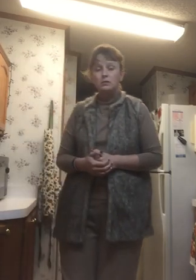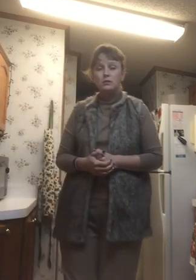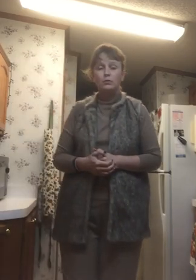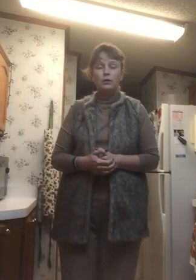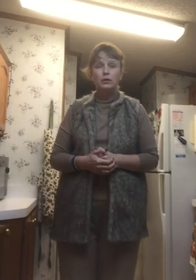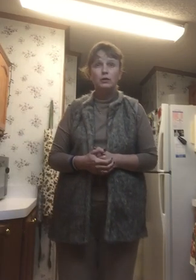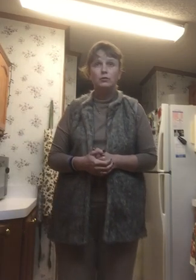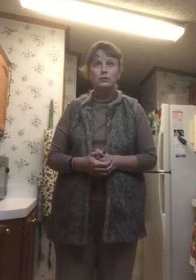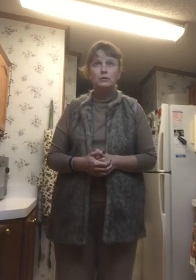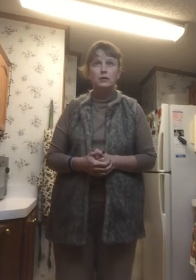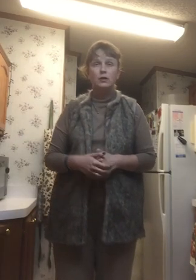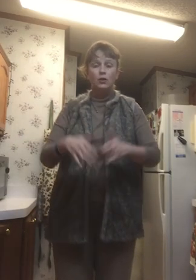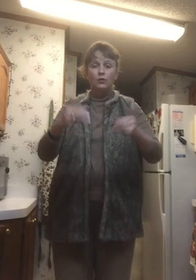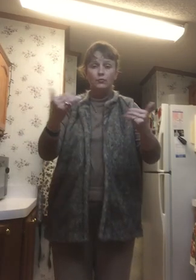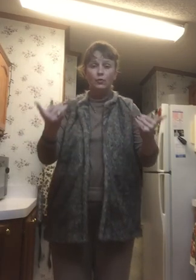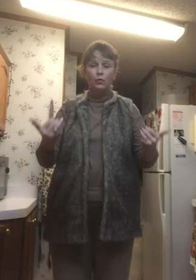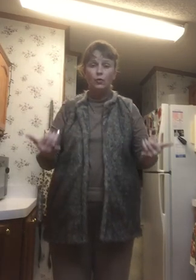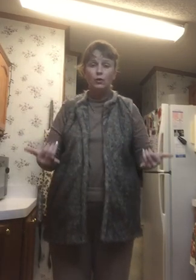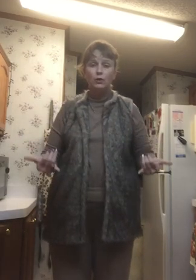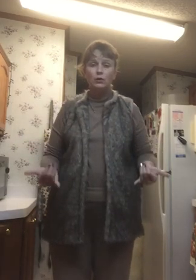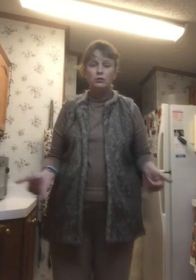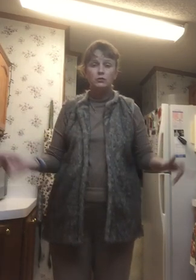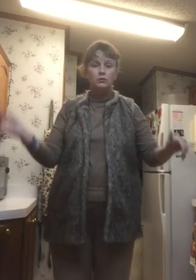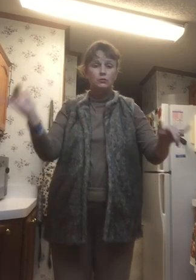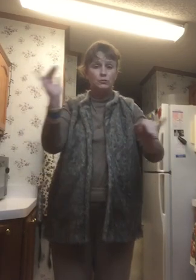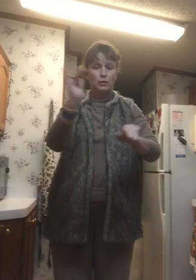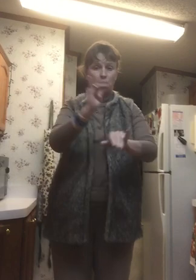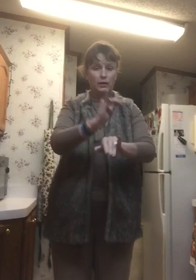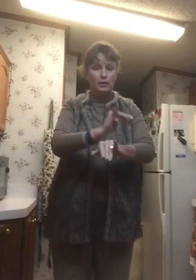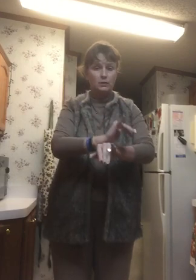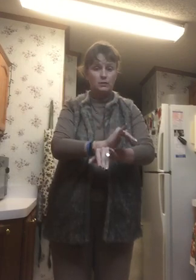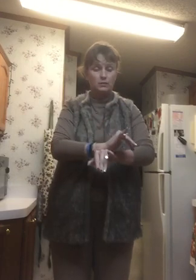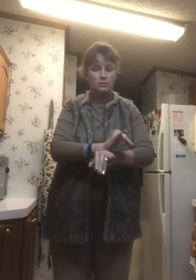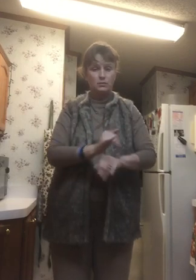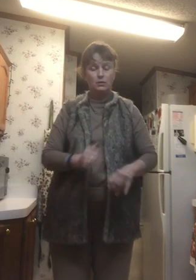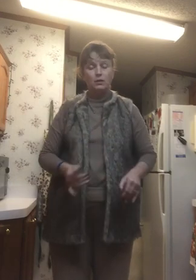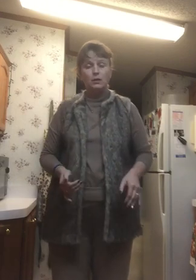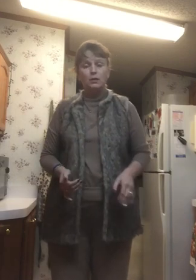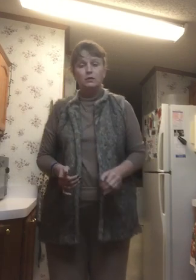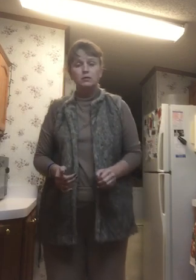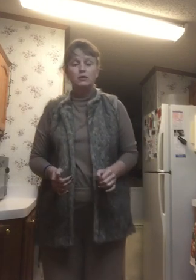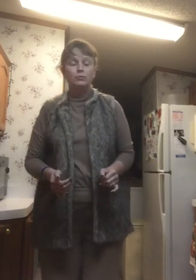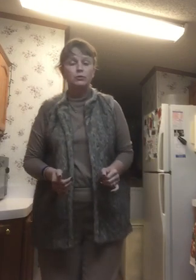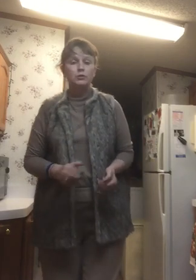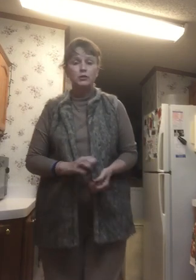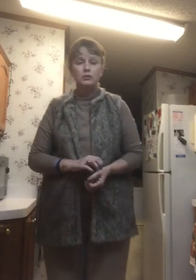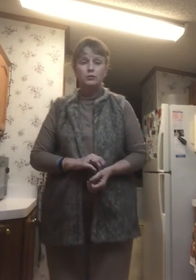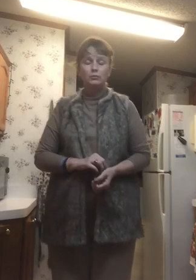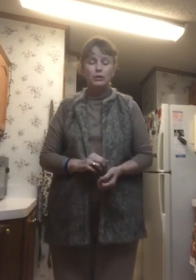So we're gonna go, let's see, for tonight. So what you're gonna do